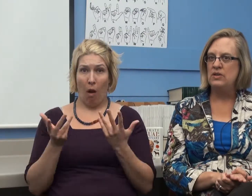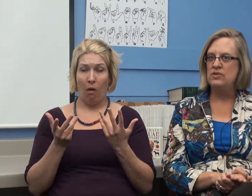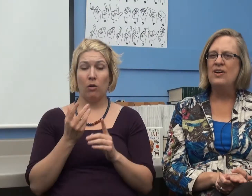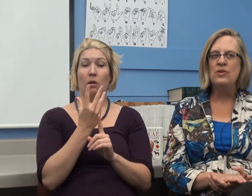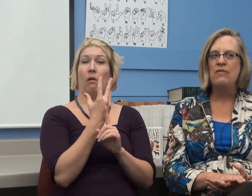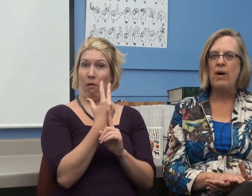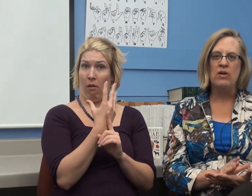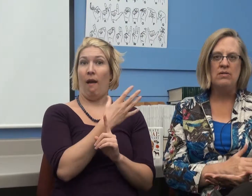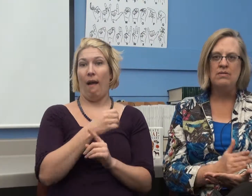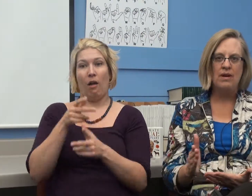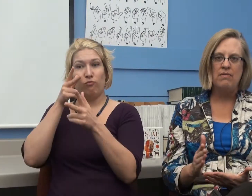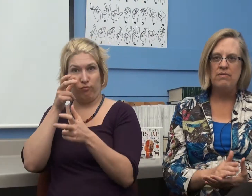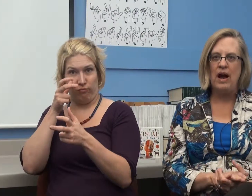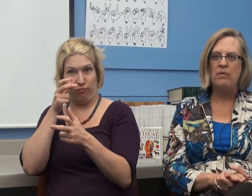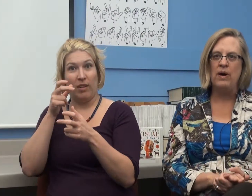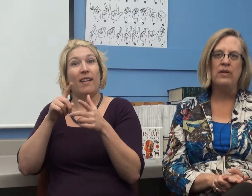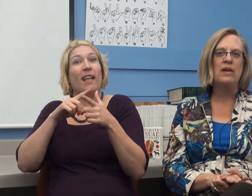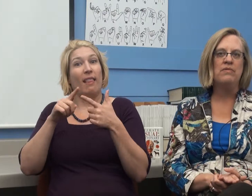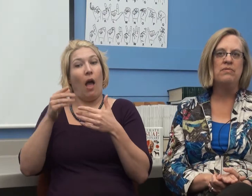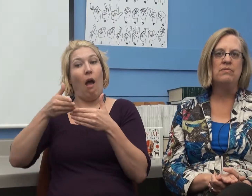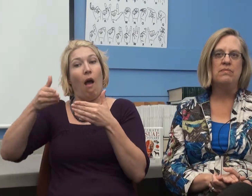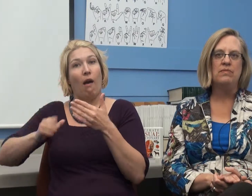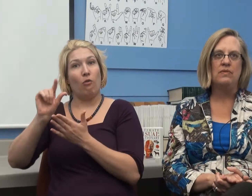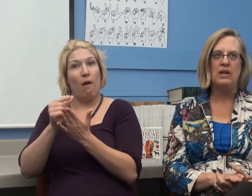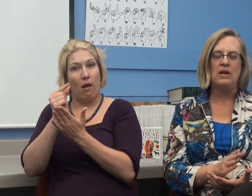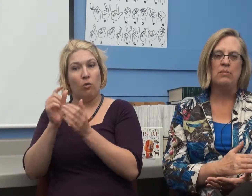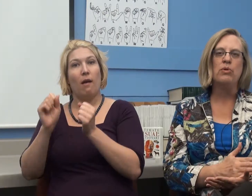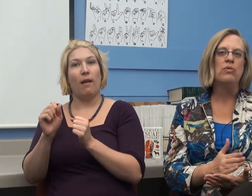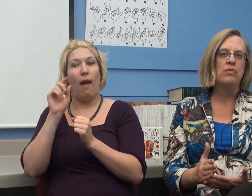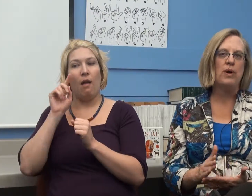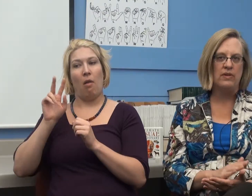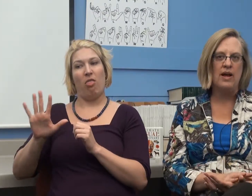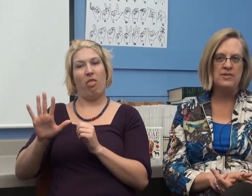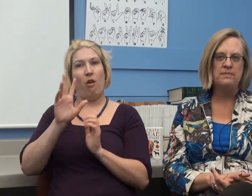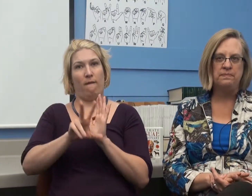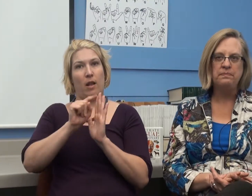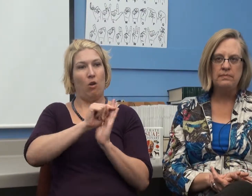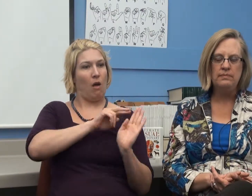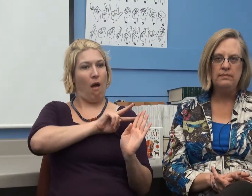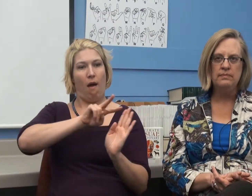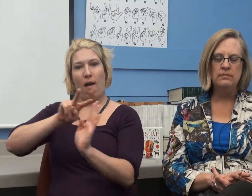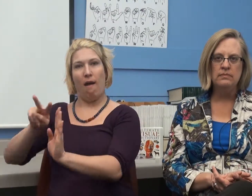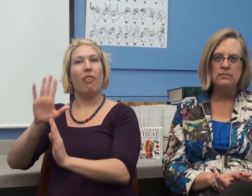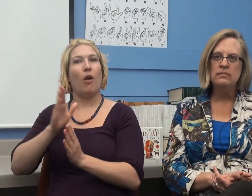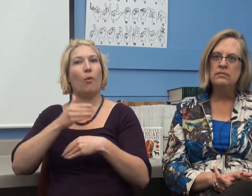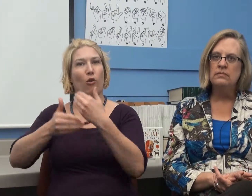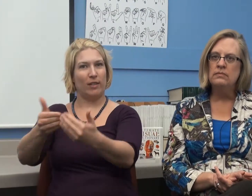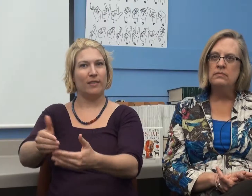those skills, also have a record of how well they've improved throughout the class.